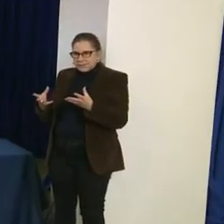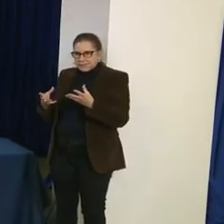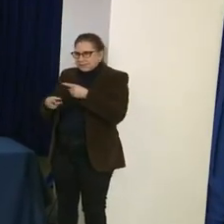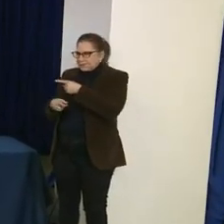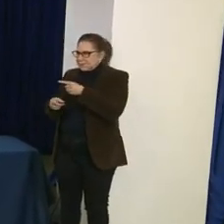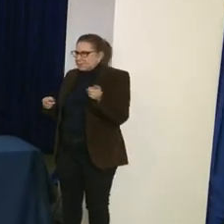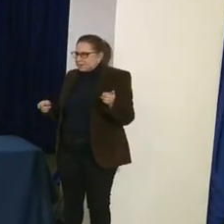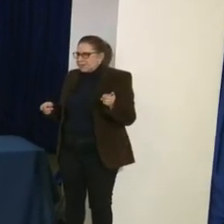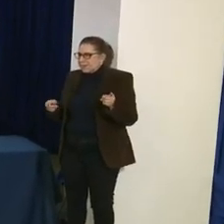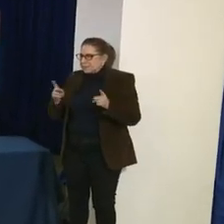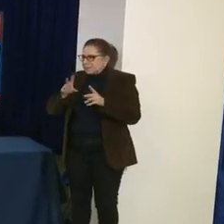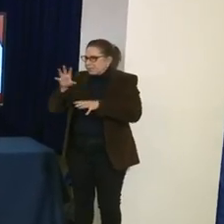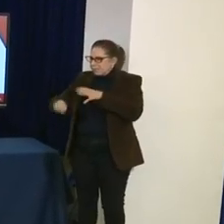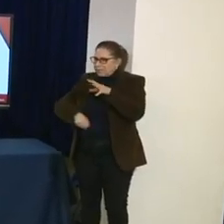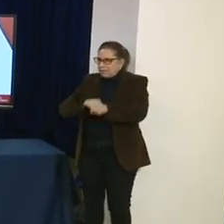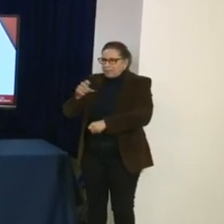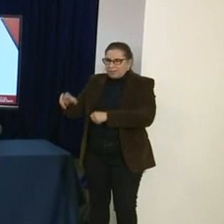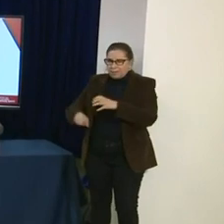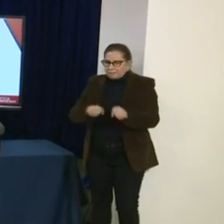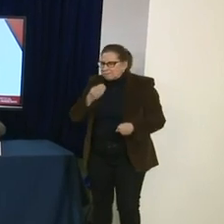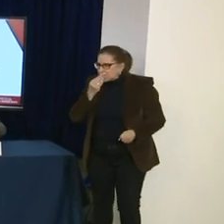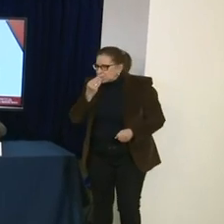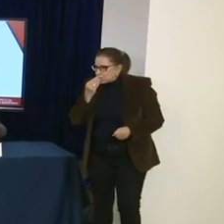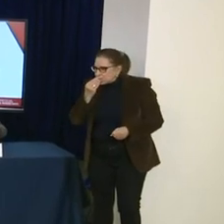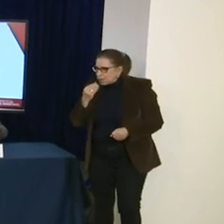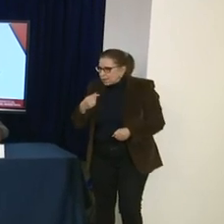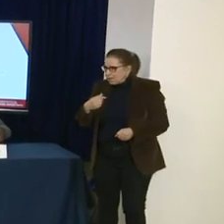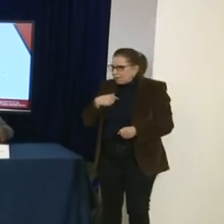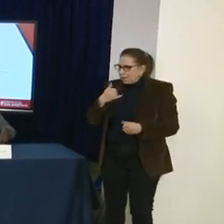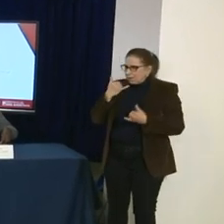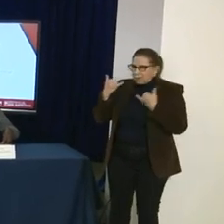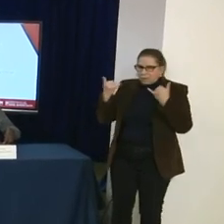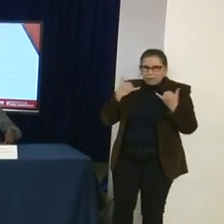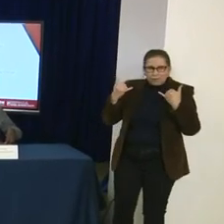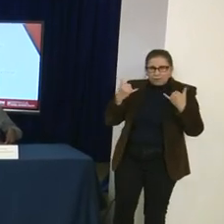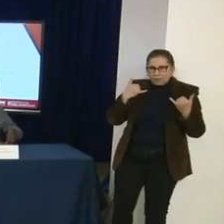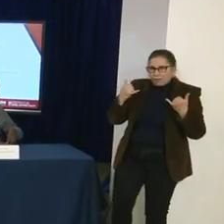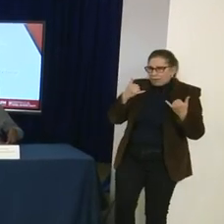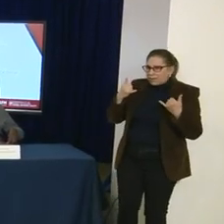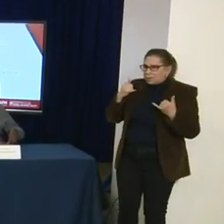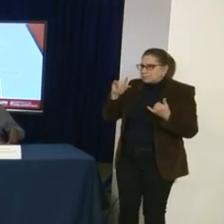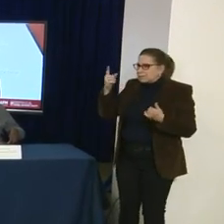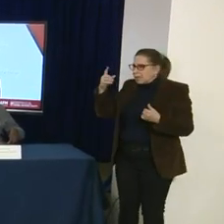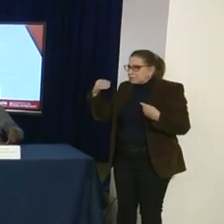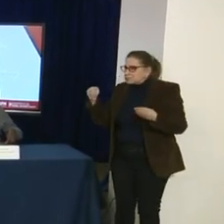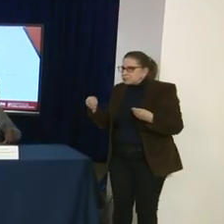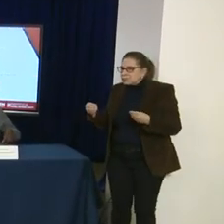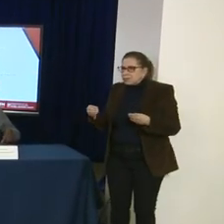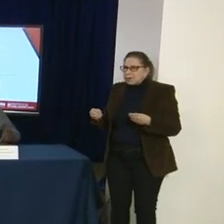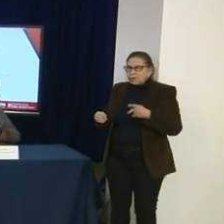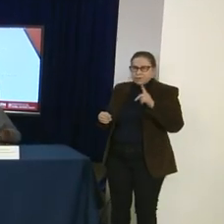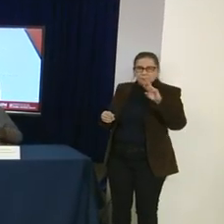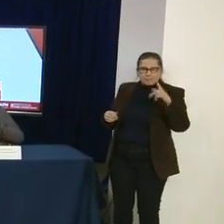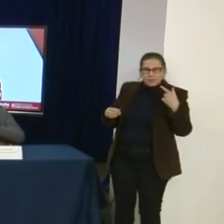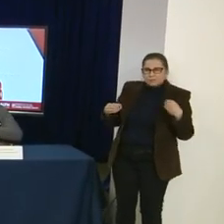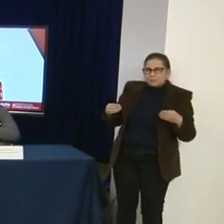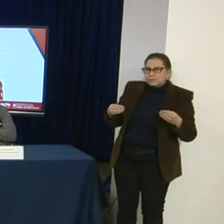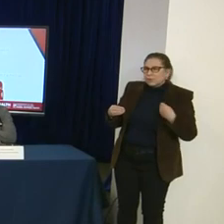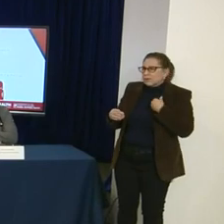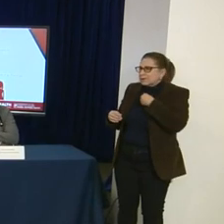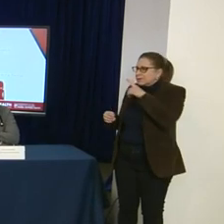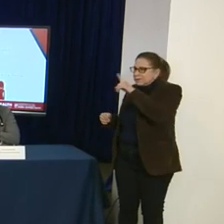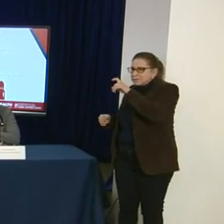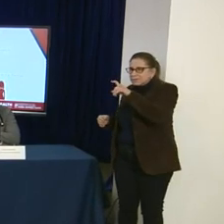food, but I've called around to a lot of drugstores, a lot of dollar stores and things of that nature, and asked them if they were